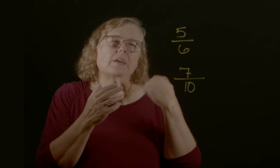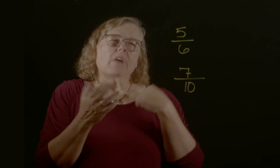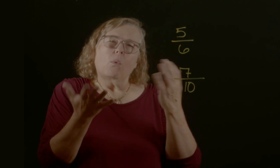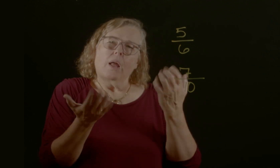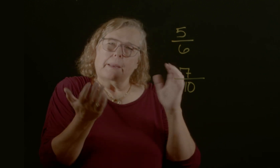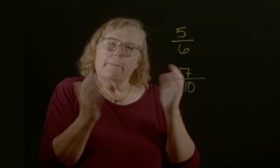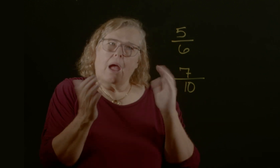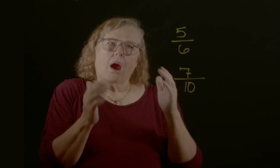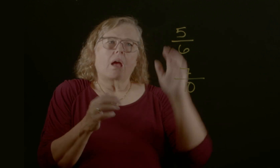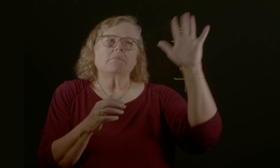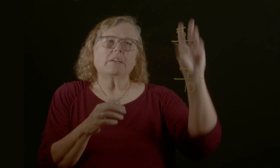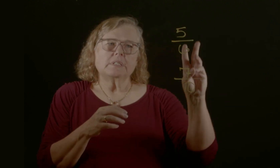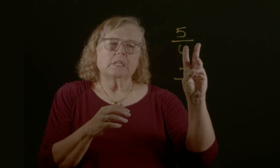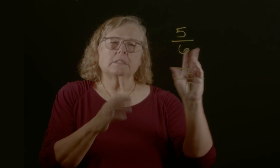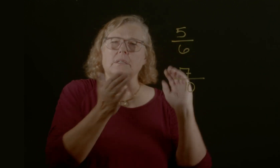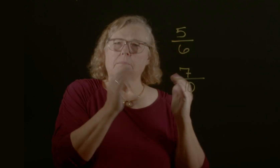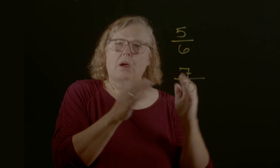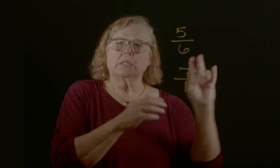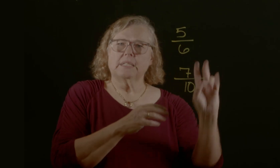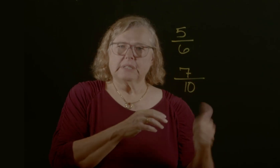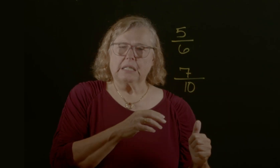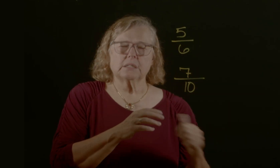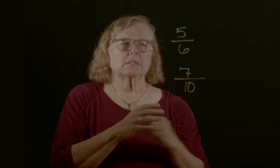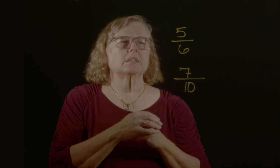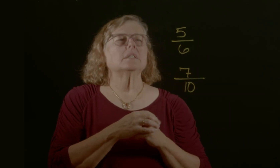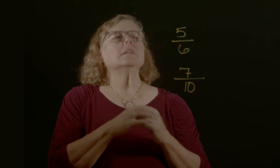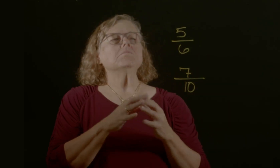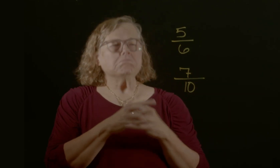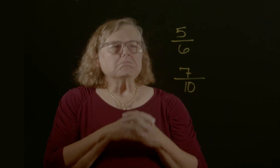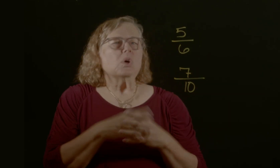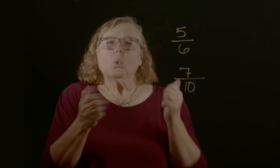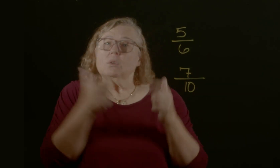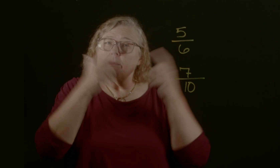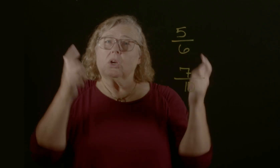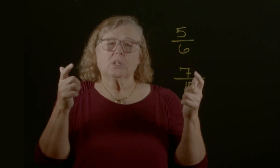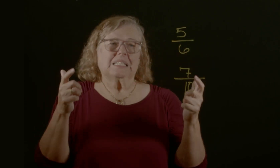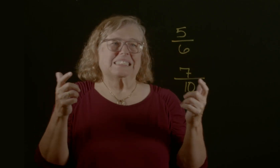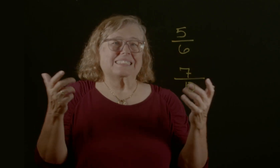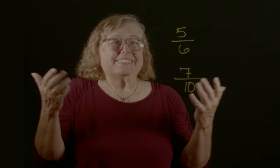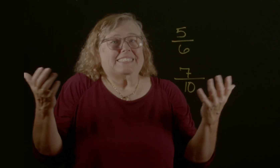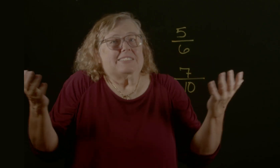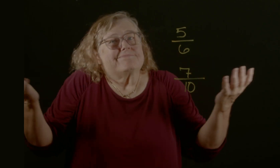If I want to compare 5/6 to 7/10, which one's bigger? I'm not